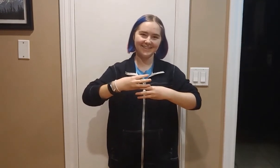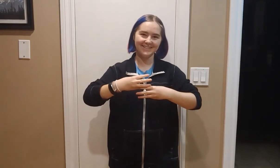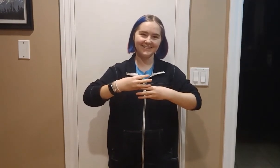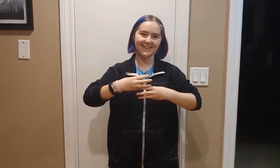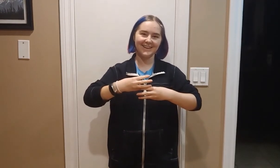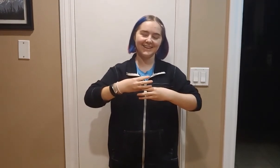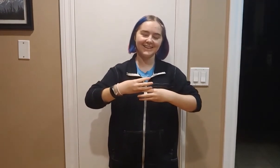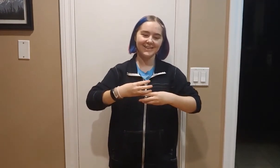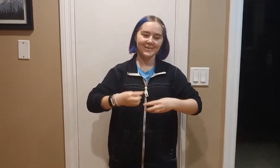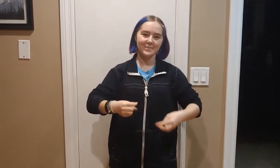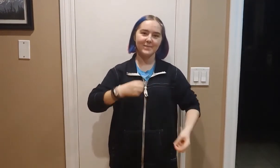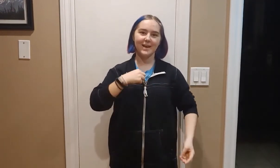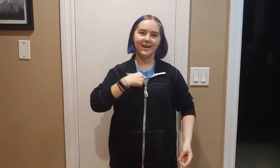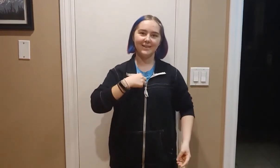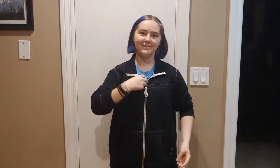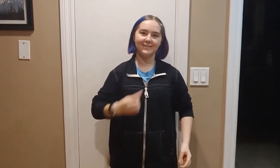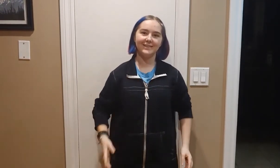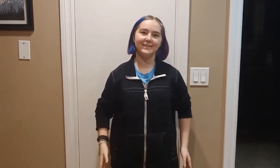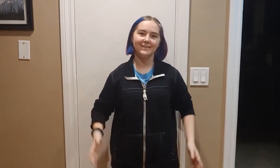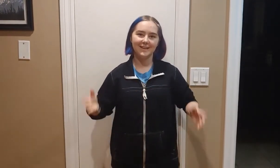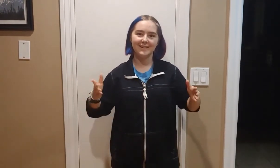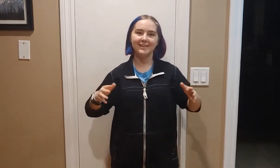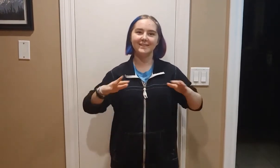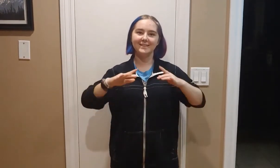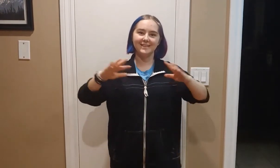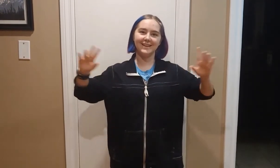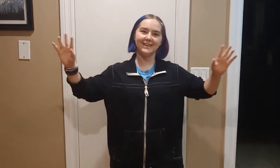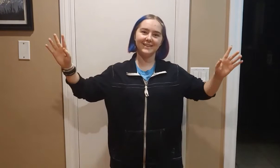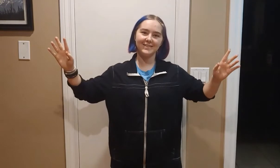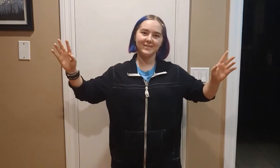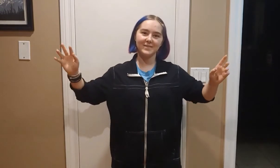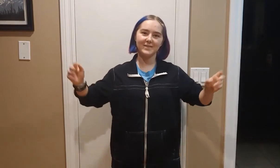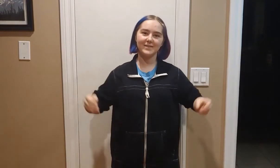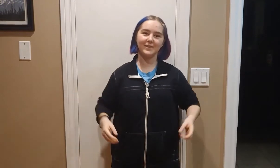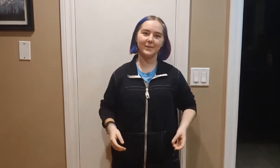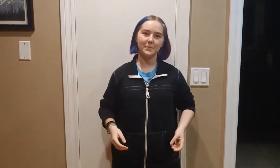You say, I'm gonna let it shine. So,